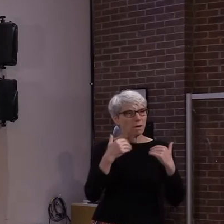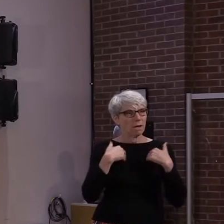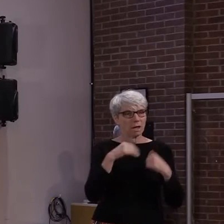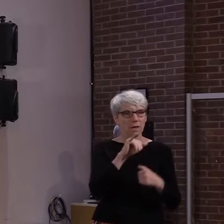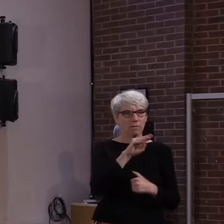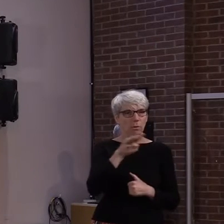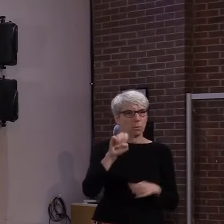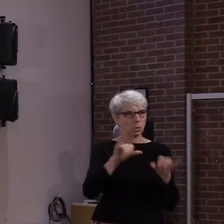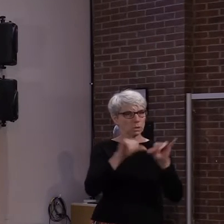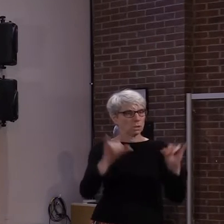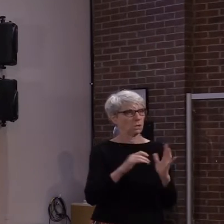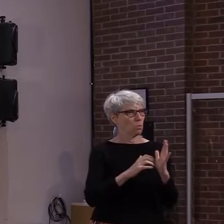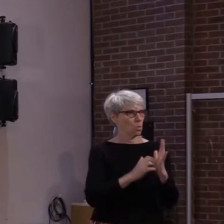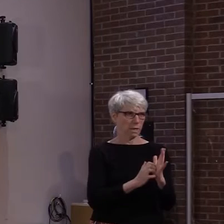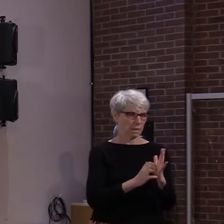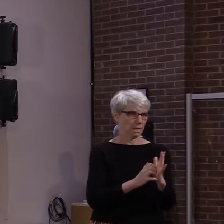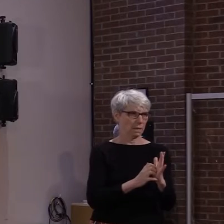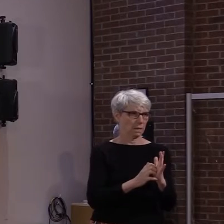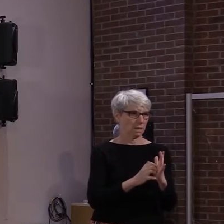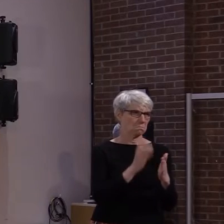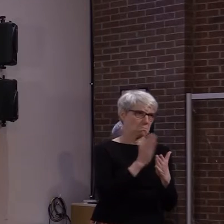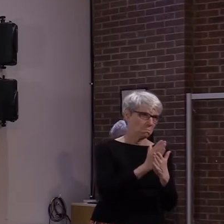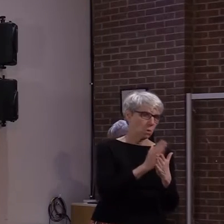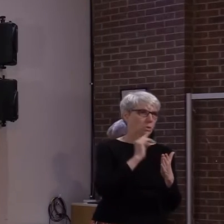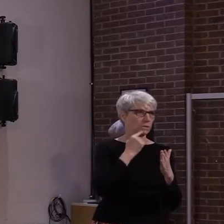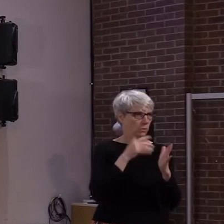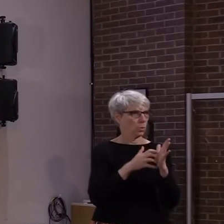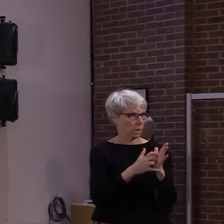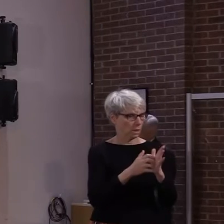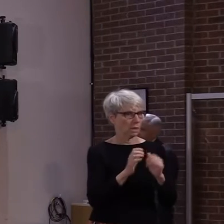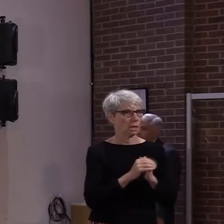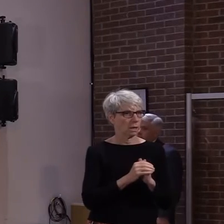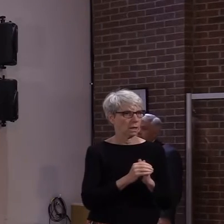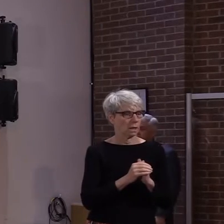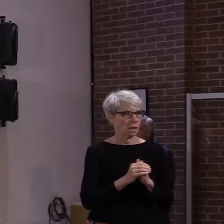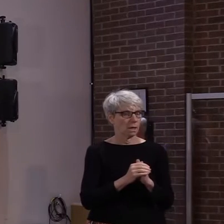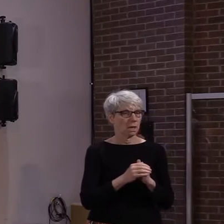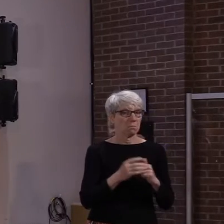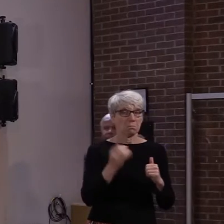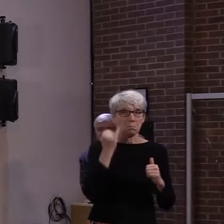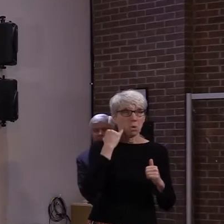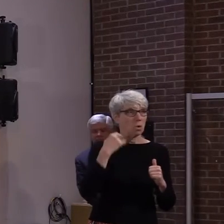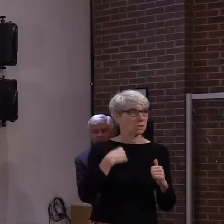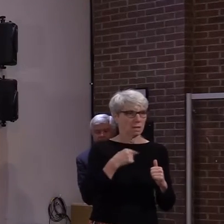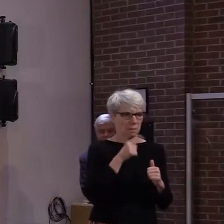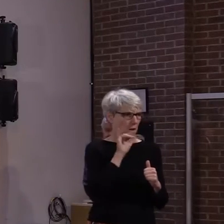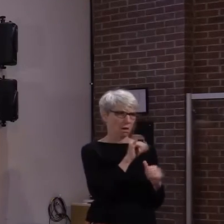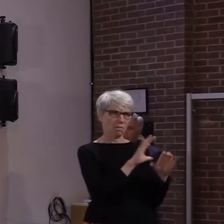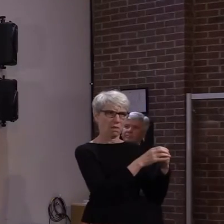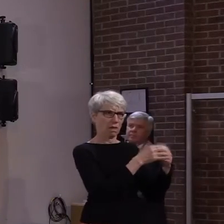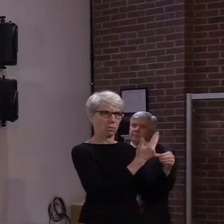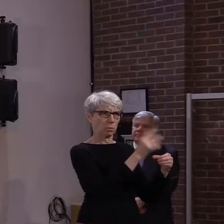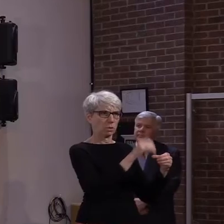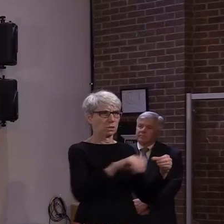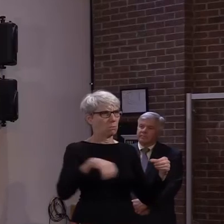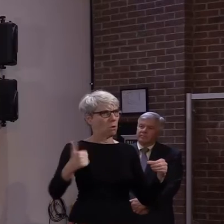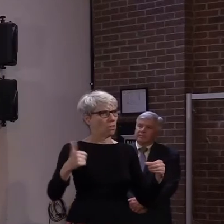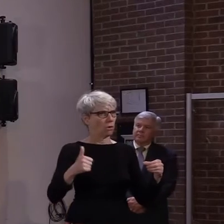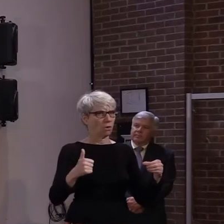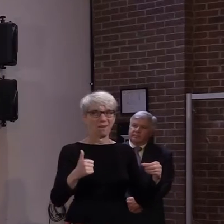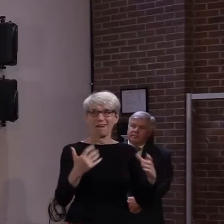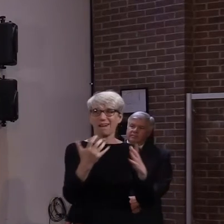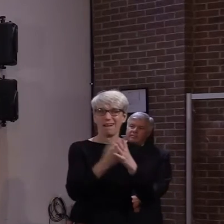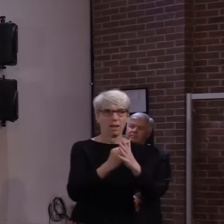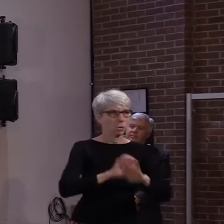immunocompromise. It's not recommended you take an additional dose if you're in any other population.